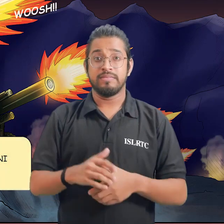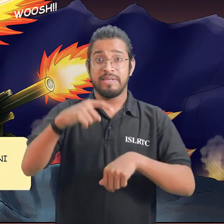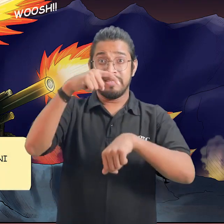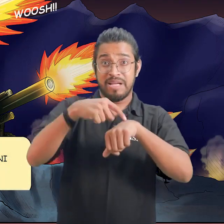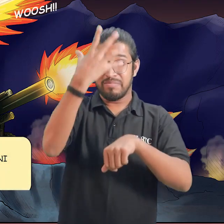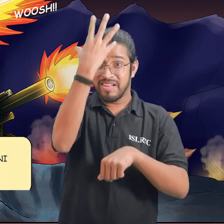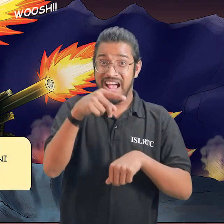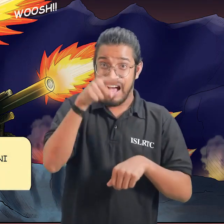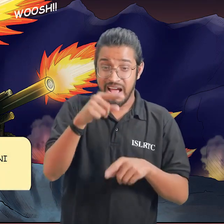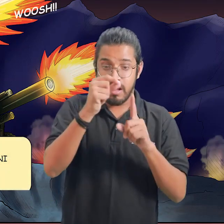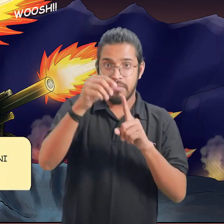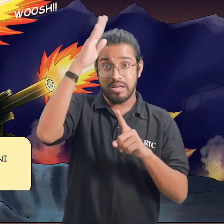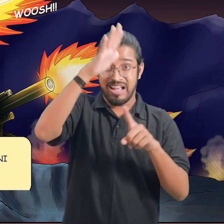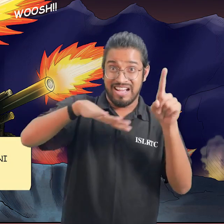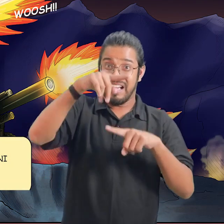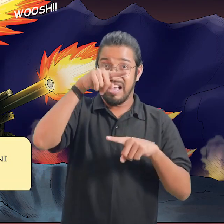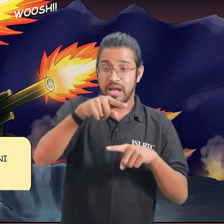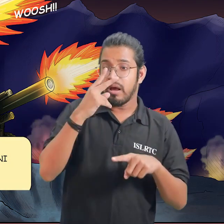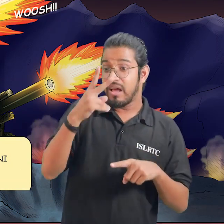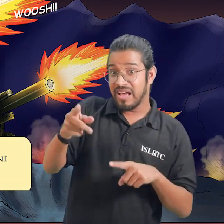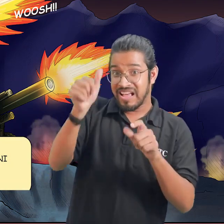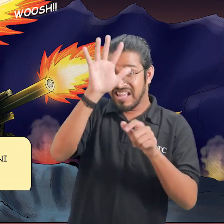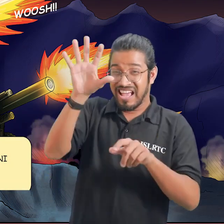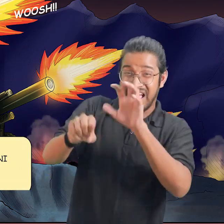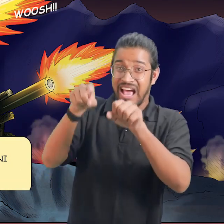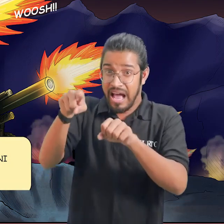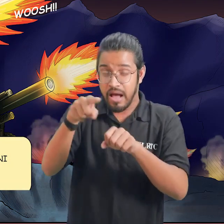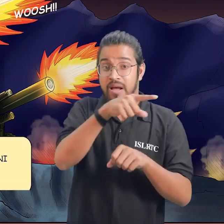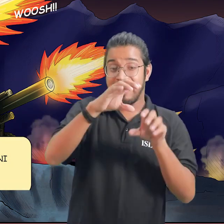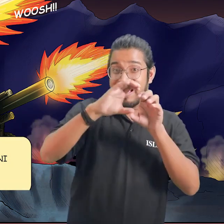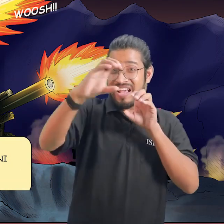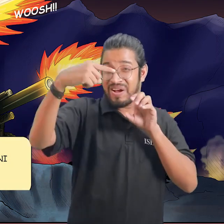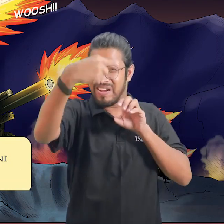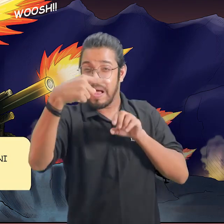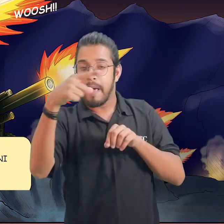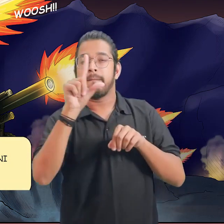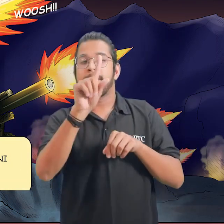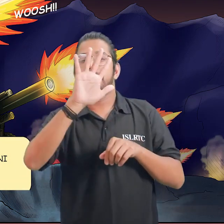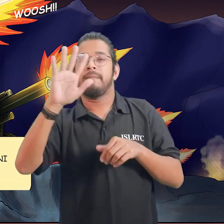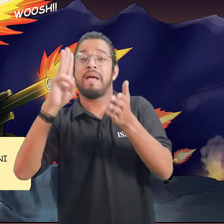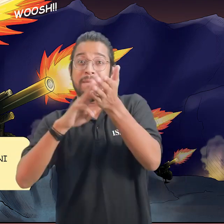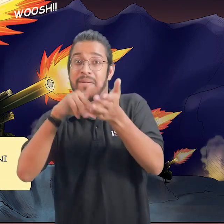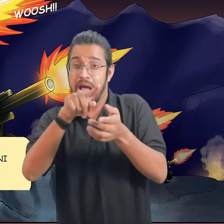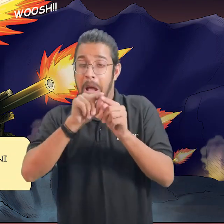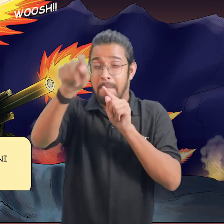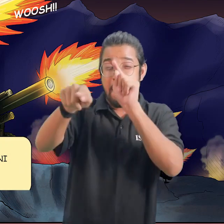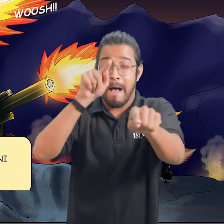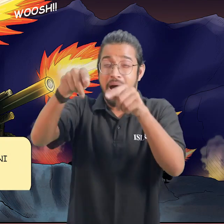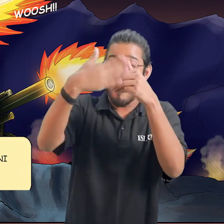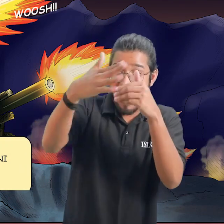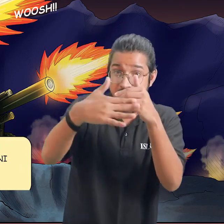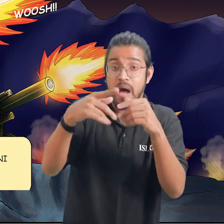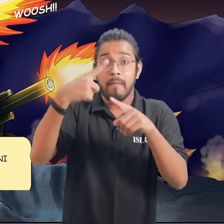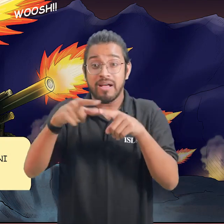At night, the 155 mm howitzers opened up, firing relentlessly at